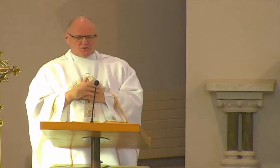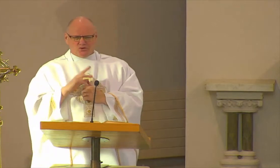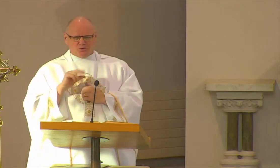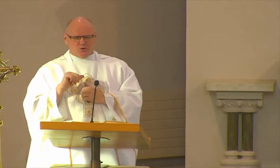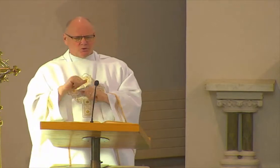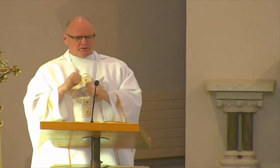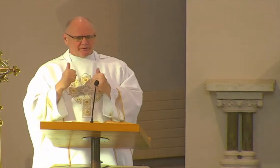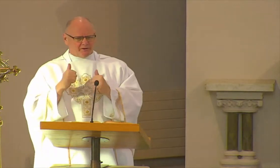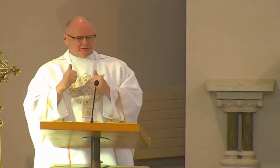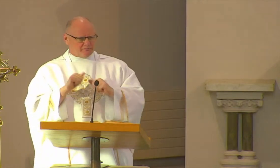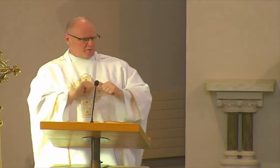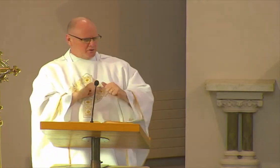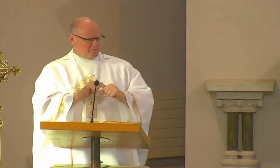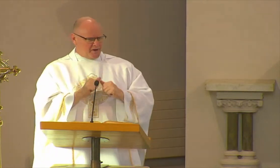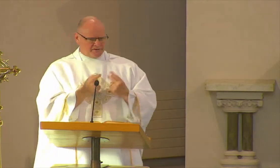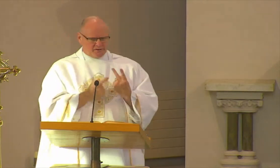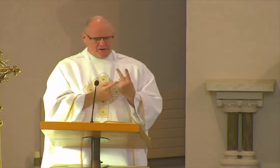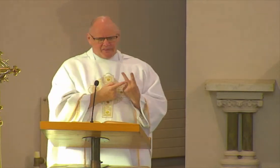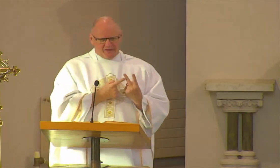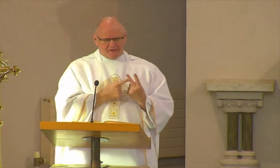No greater or better than the other.